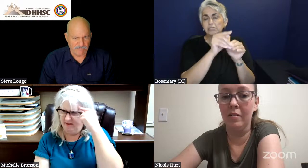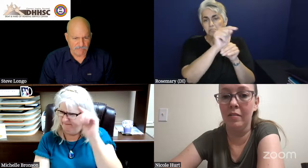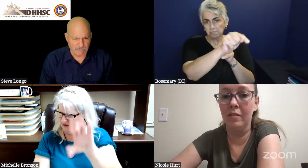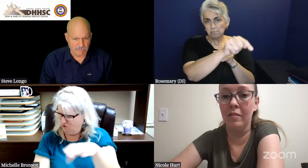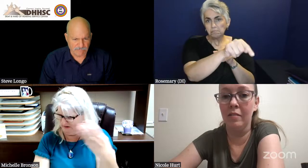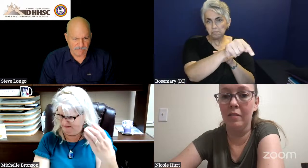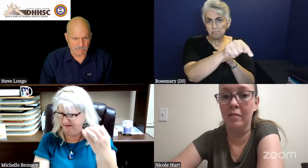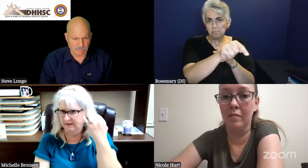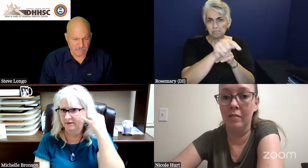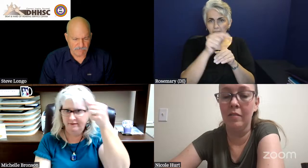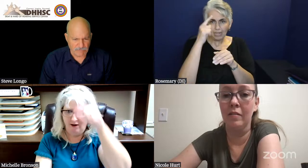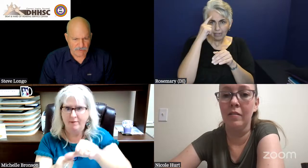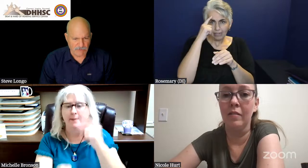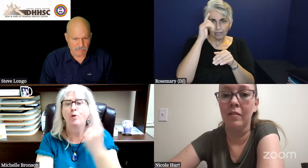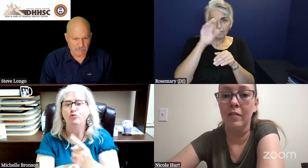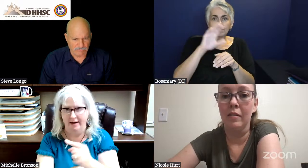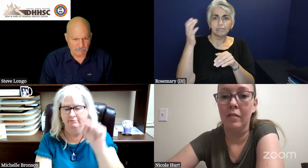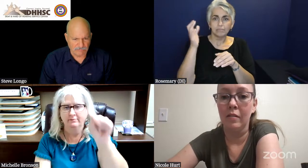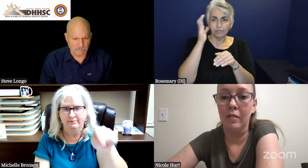is great.